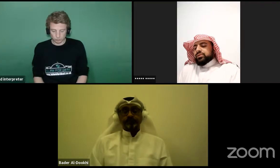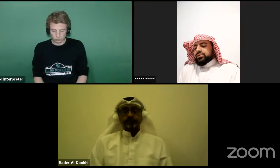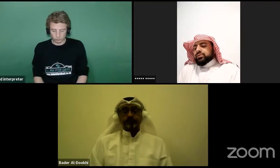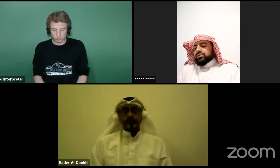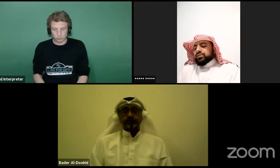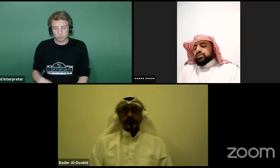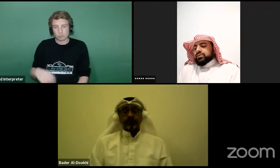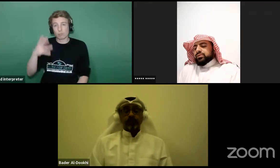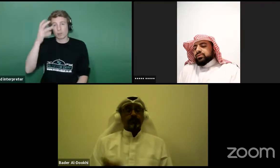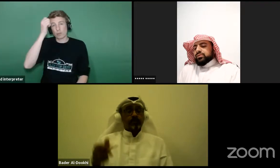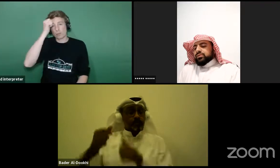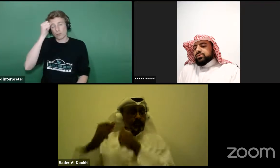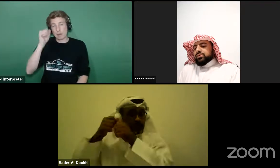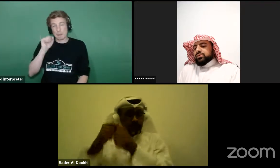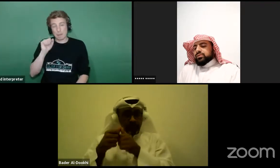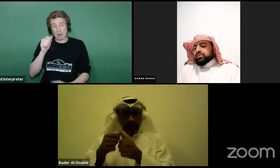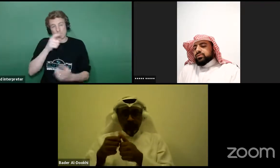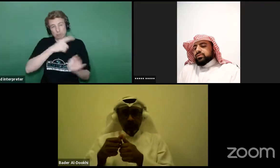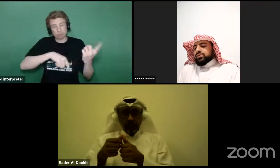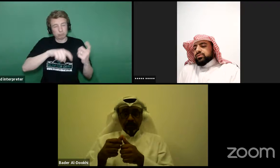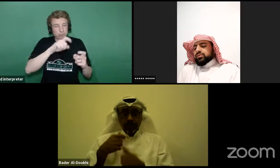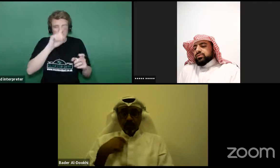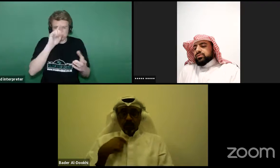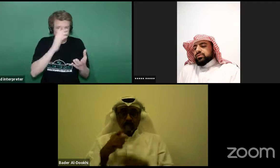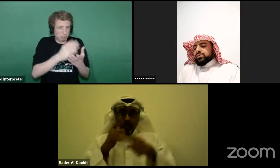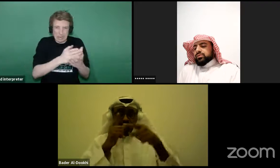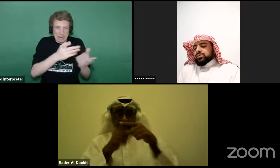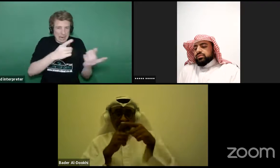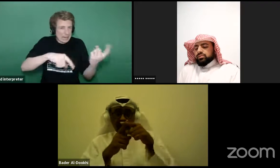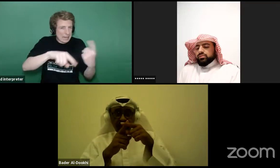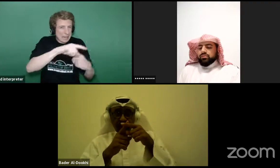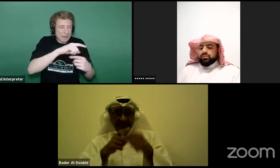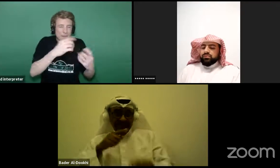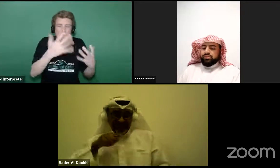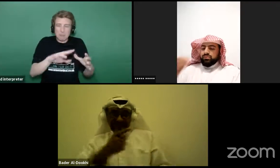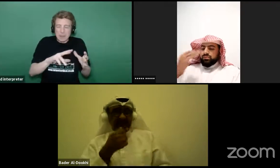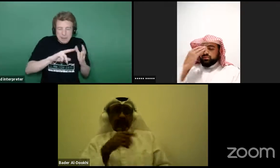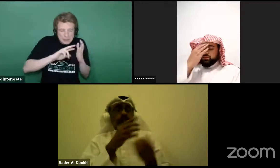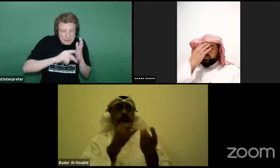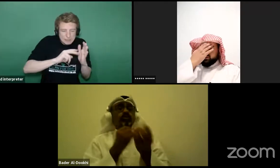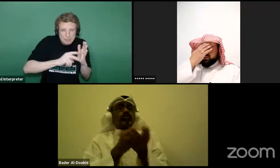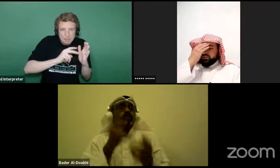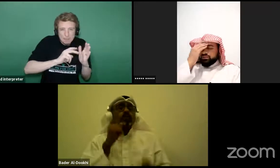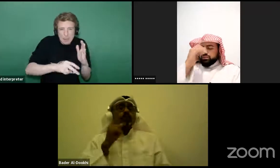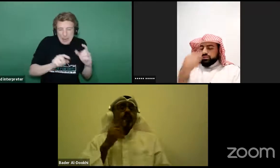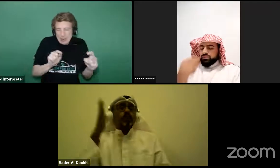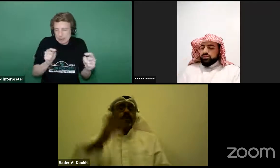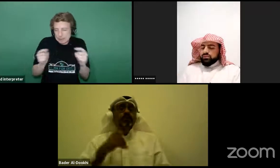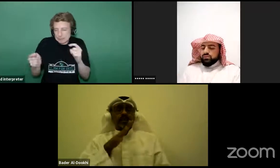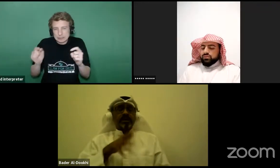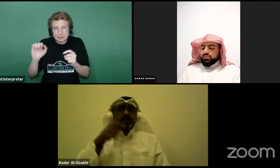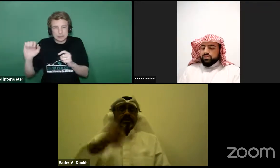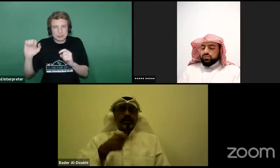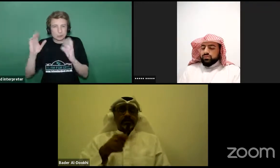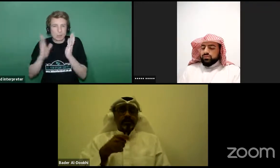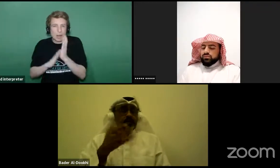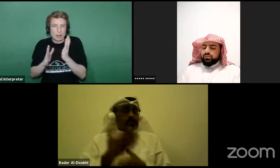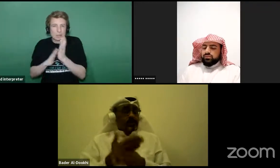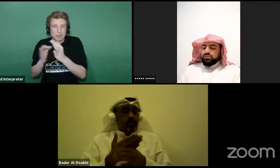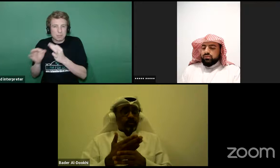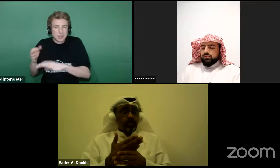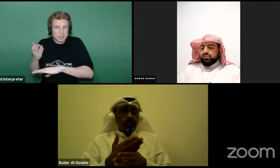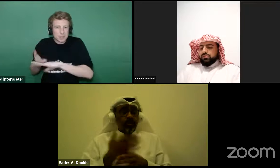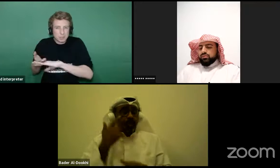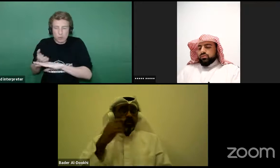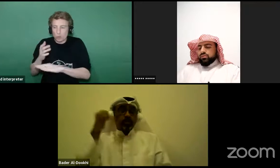And remember when the disbelievers plotted against you, O Muhammad, peace and blessings be upon him, to imprison you, or to kill